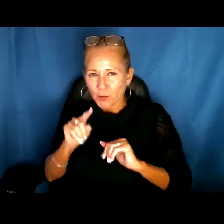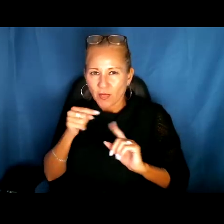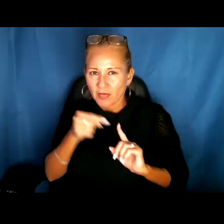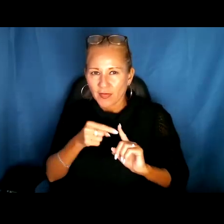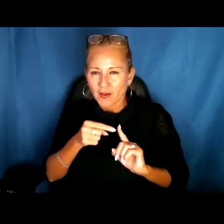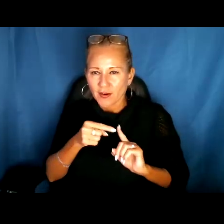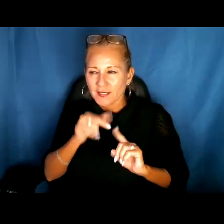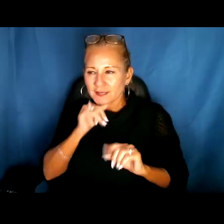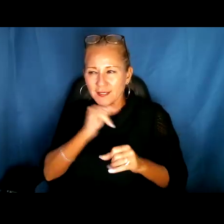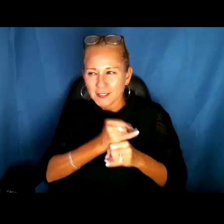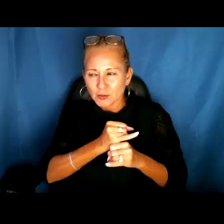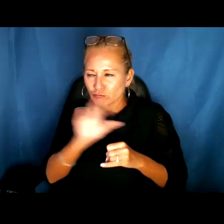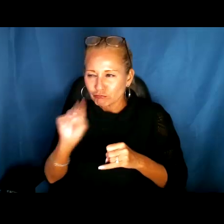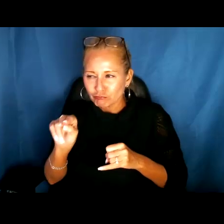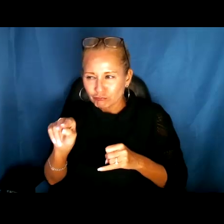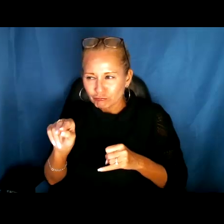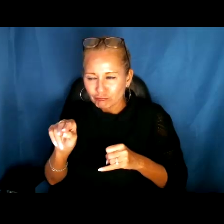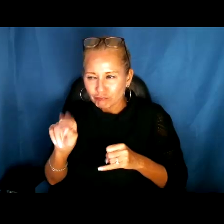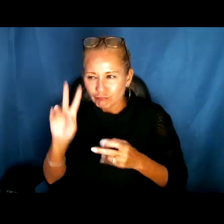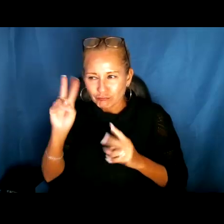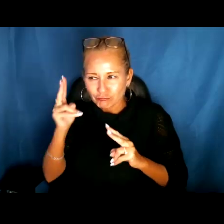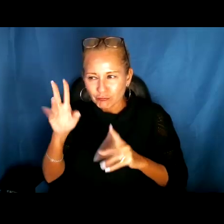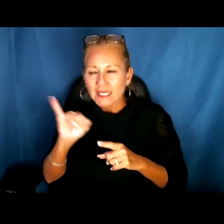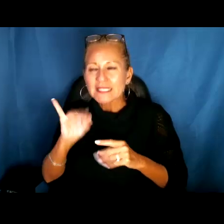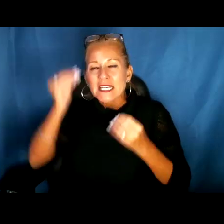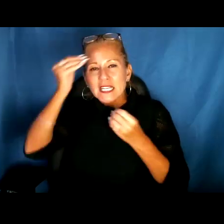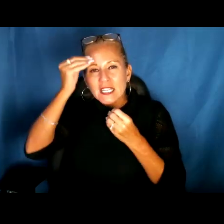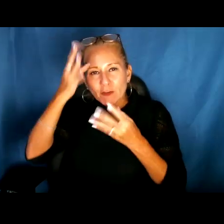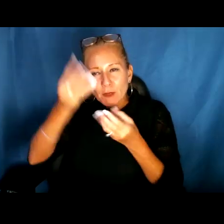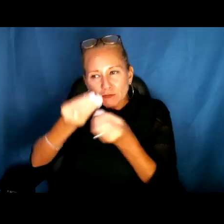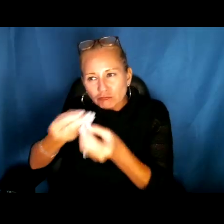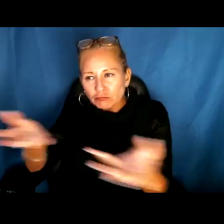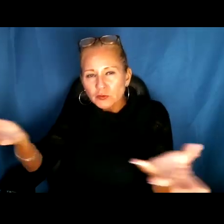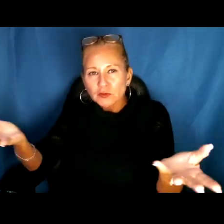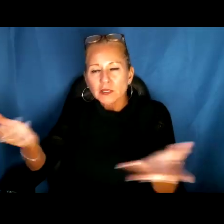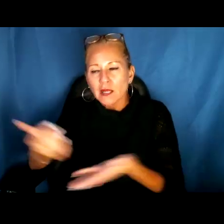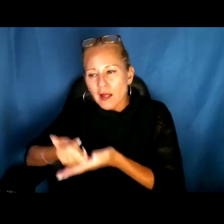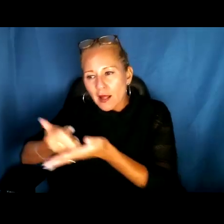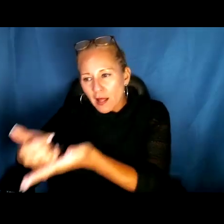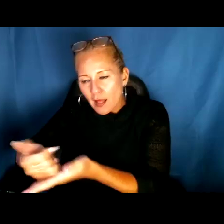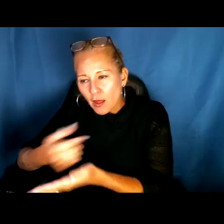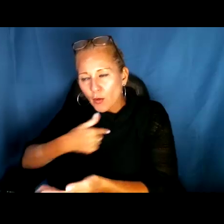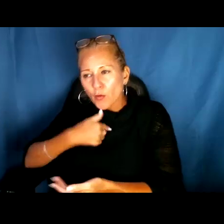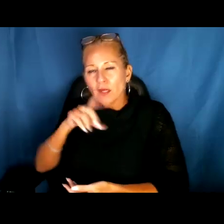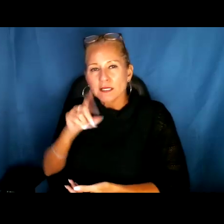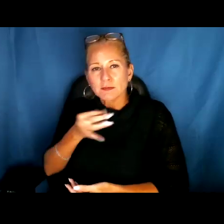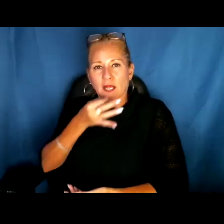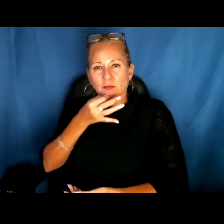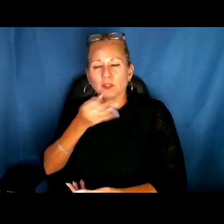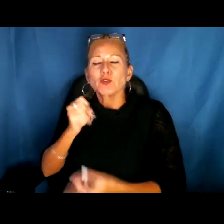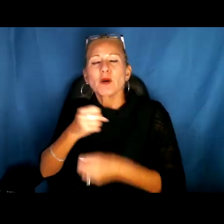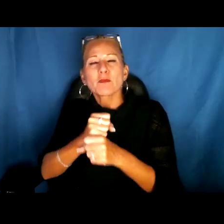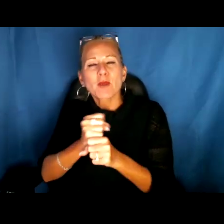an institution. It's a information giving system and help. We're the disability experts. So